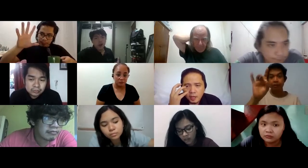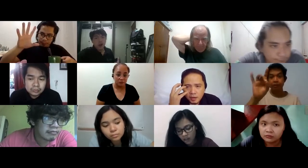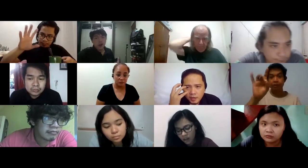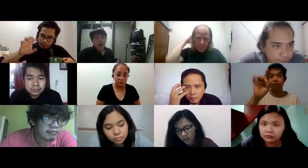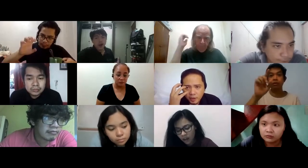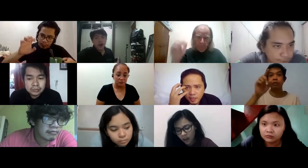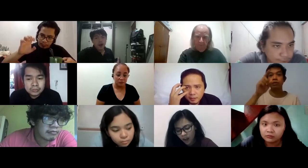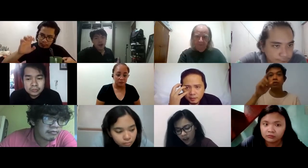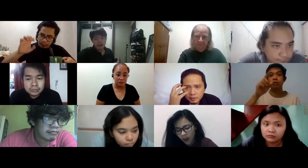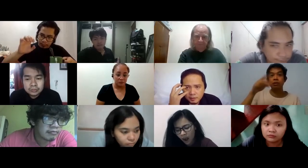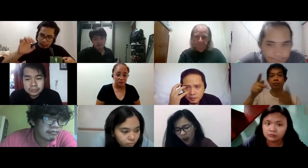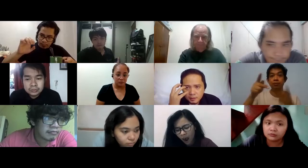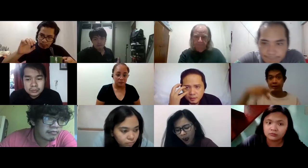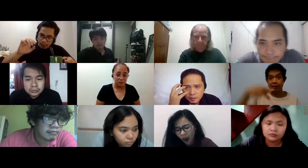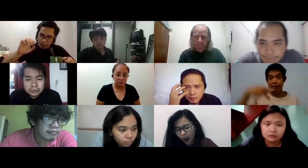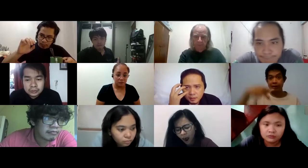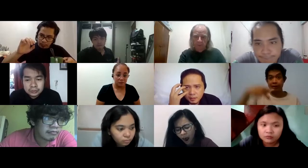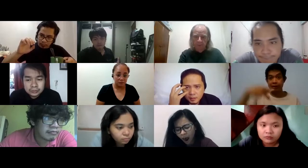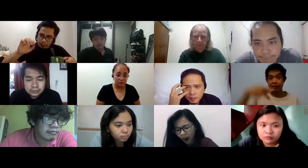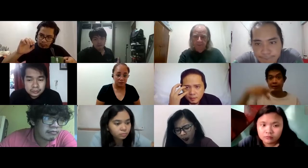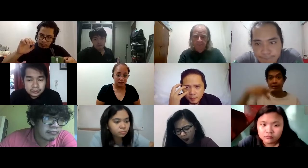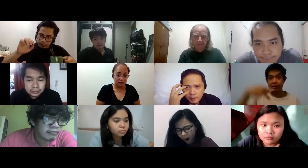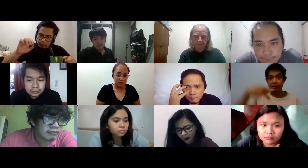Okay, number 8. Mm-hmm.